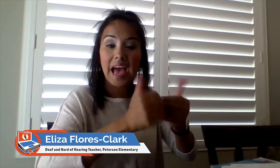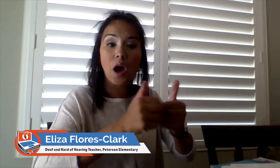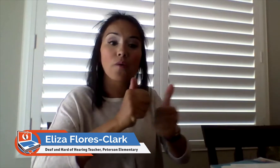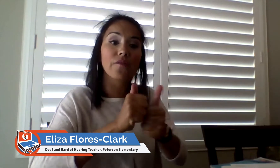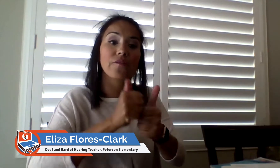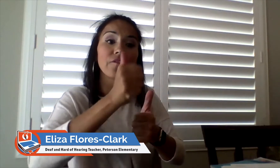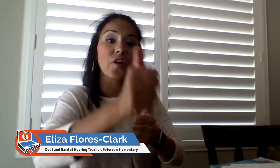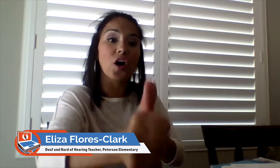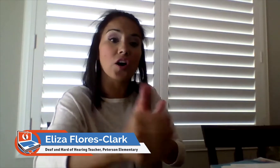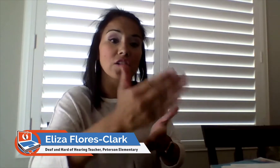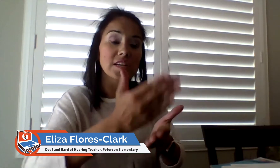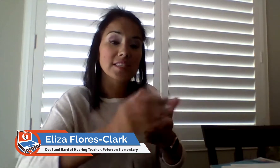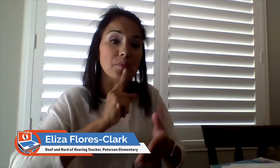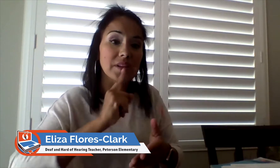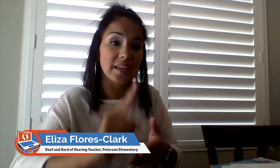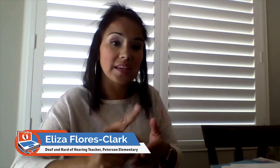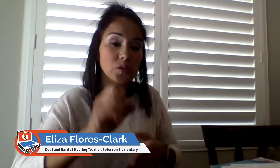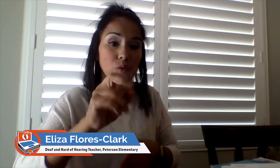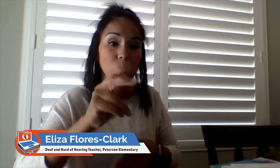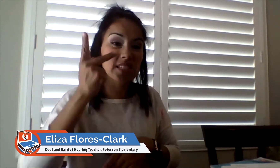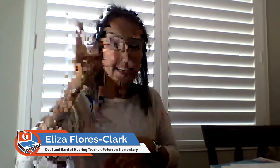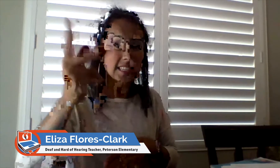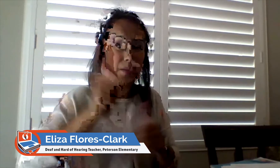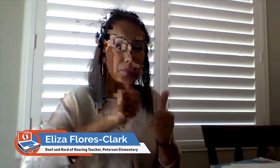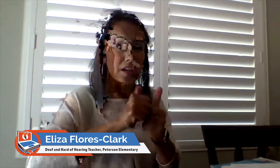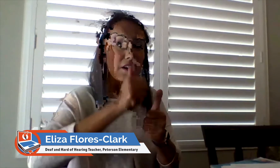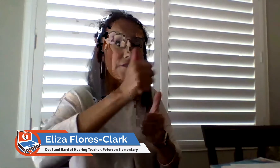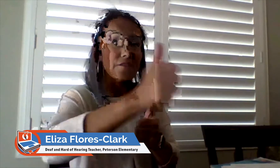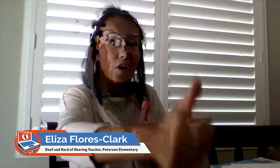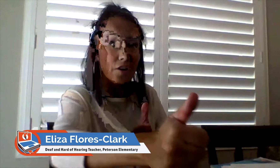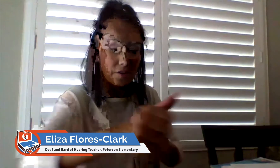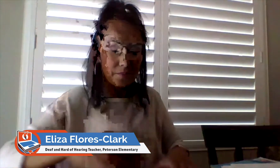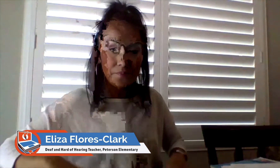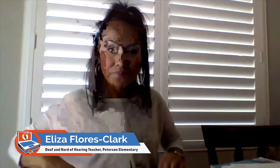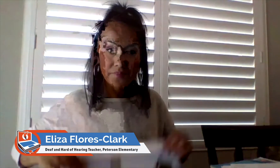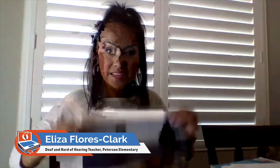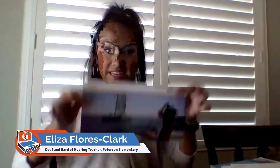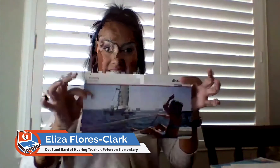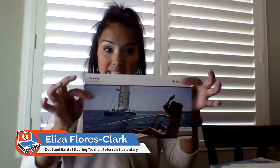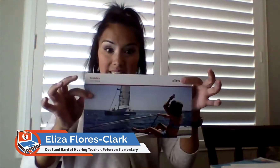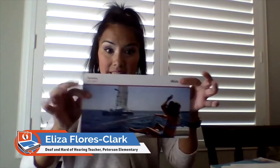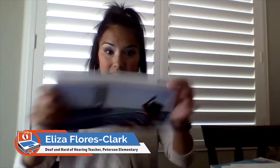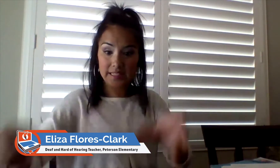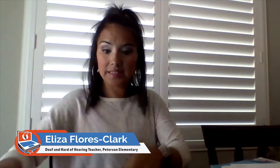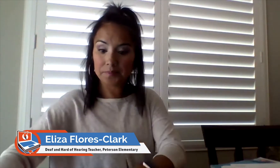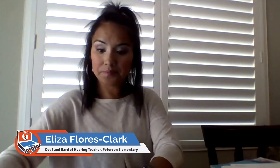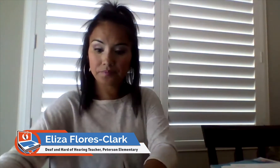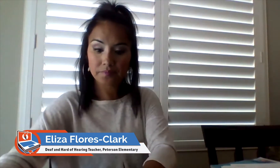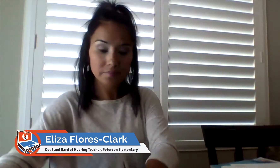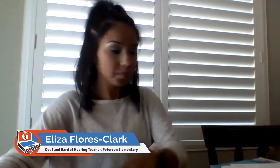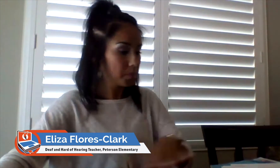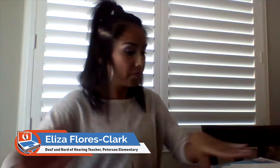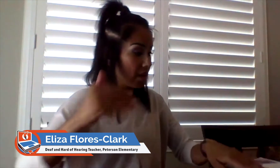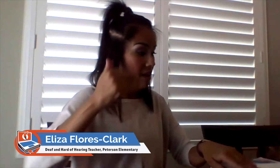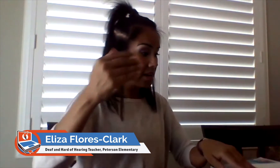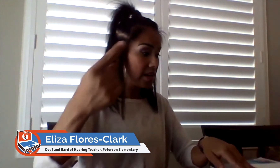how far something is, or seeing something afar. Distance. Next